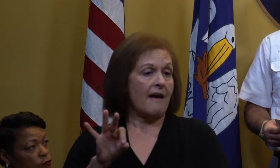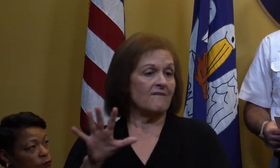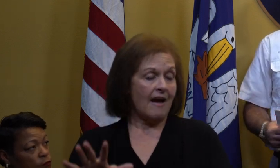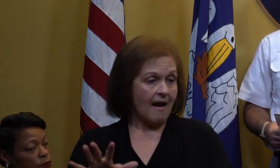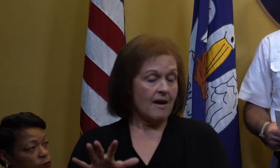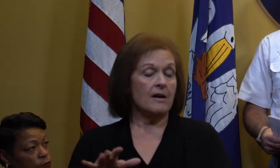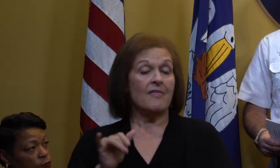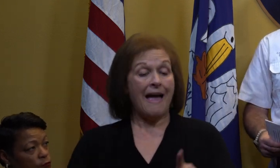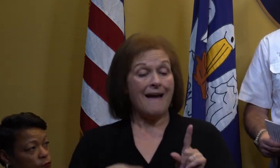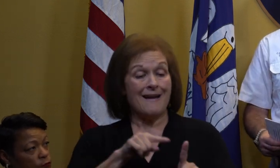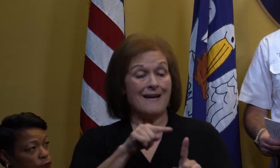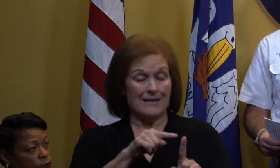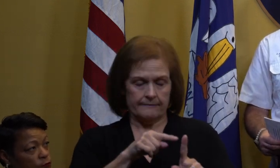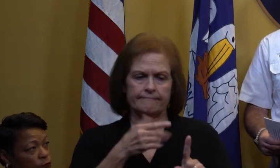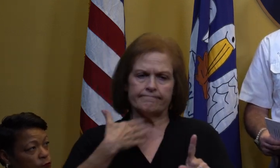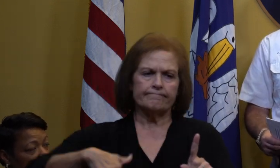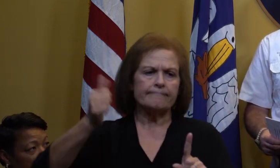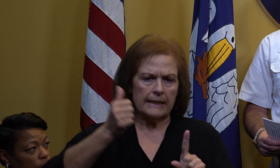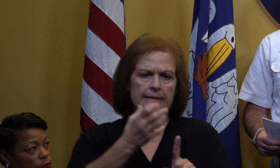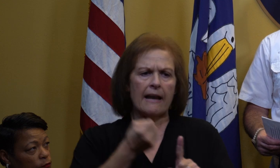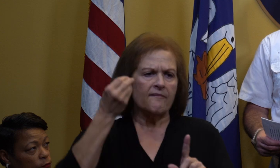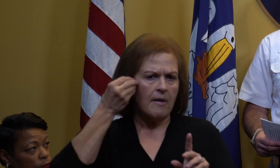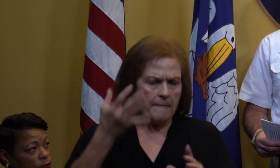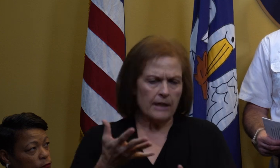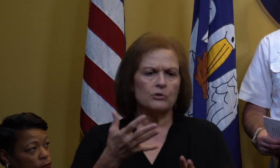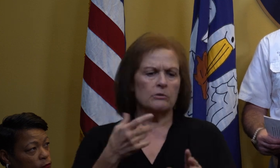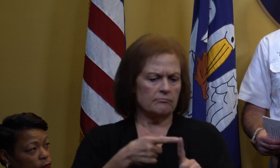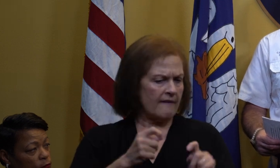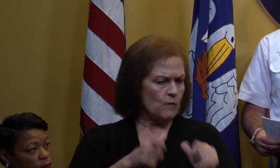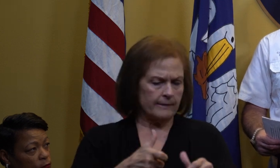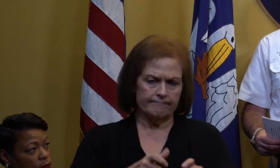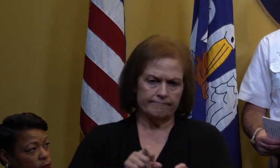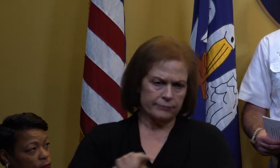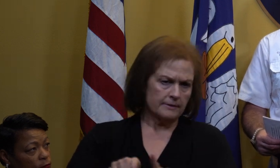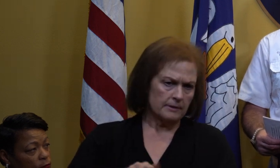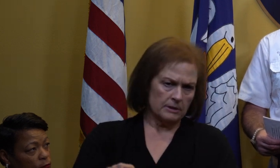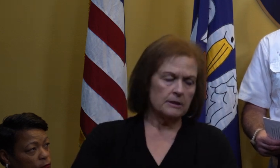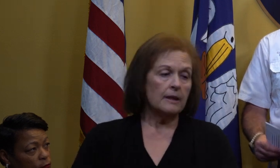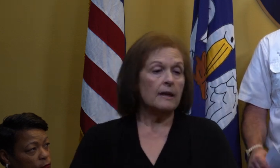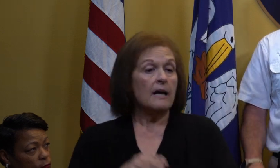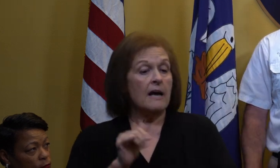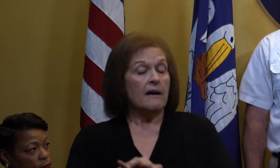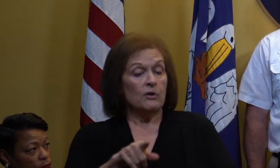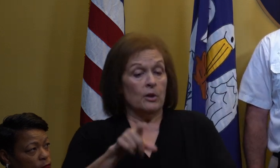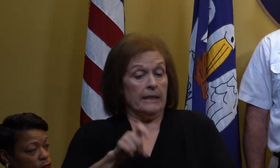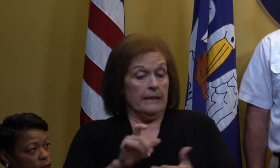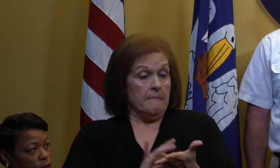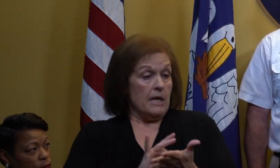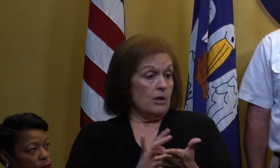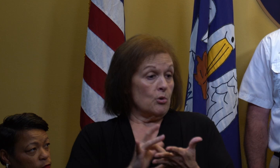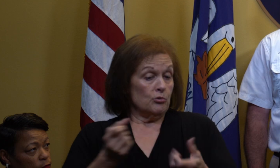It's a very, very useful tool. That's how we get information out to you quickly. Please sign up for that. If you need medical transportation